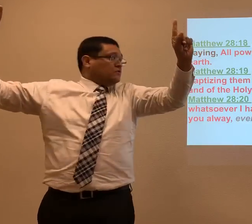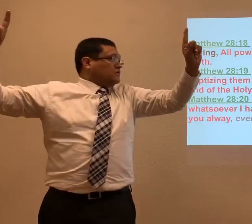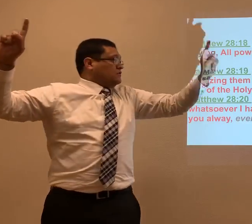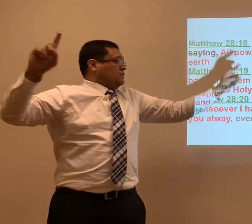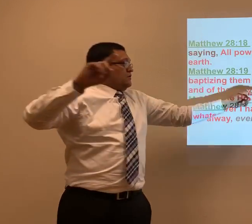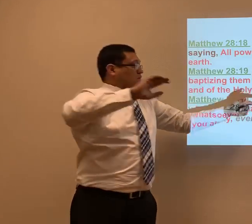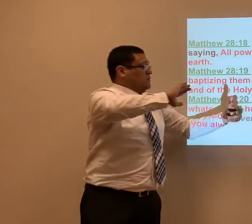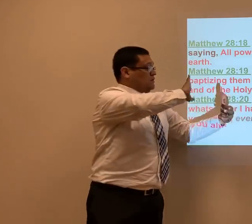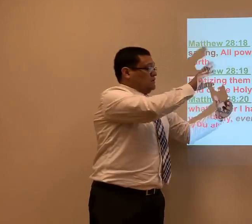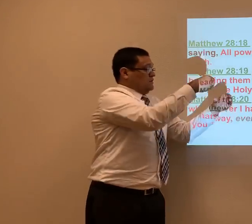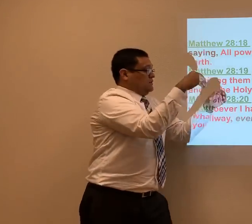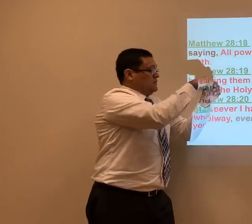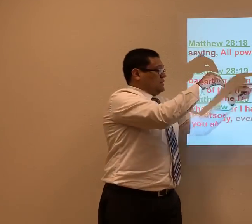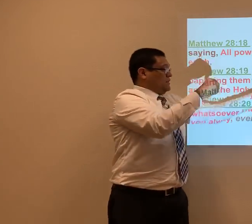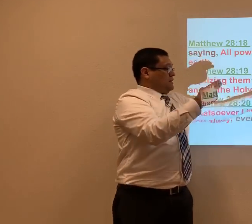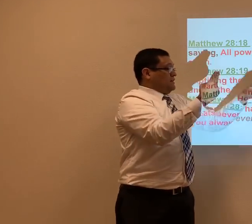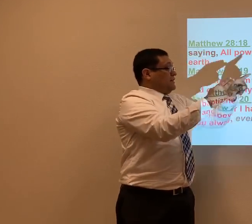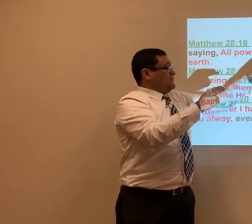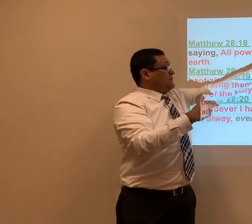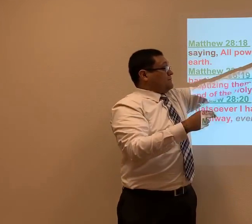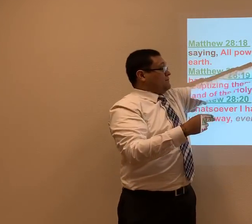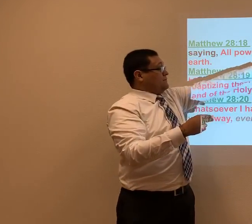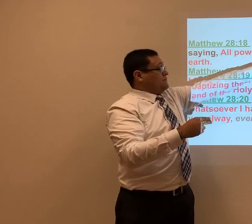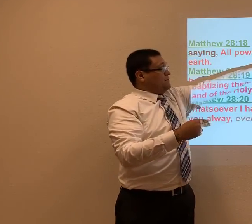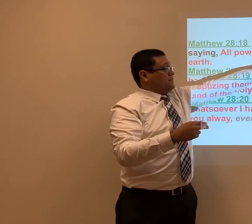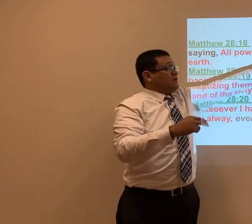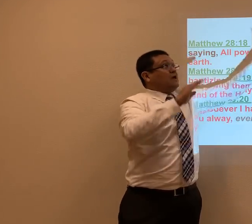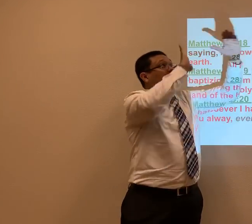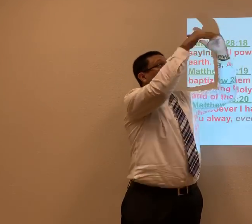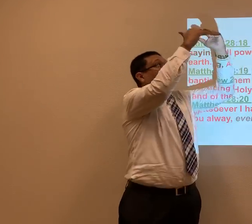So the Holy Ghost is everywhere. The Father is everywhere. Jesus,